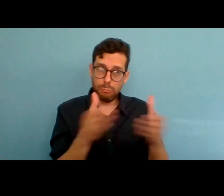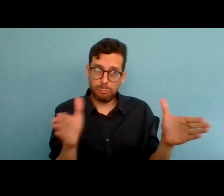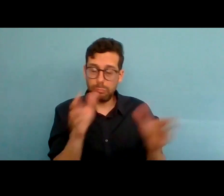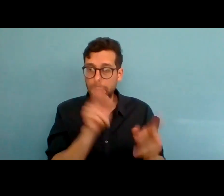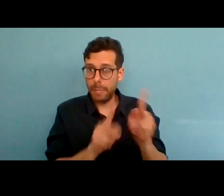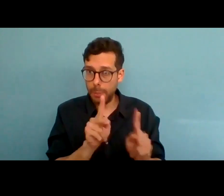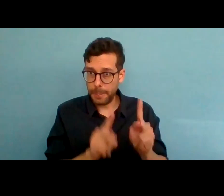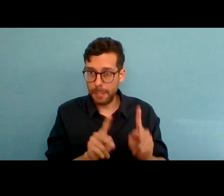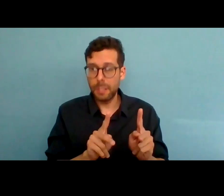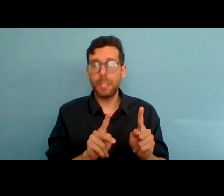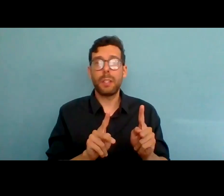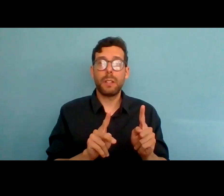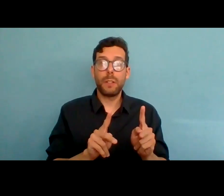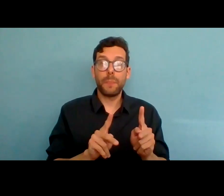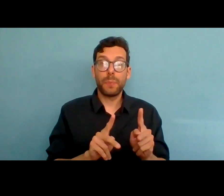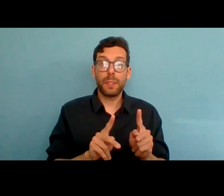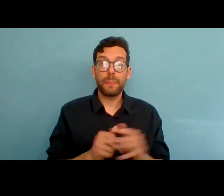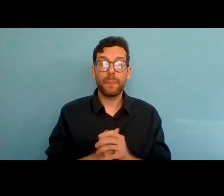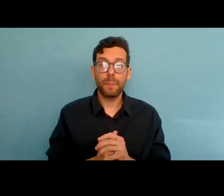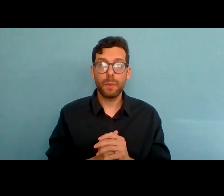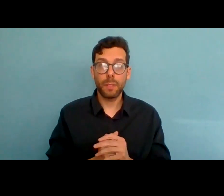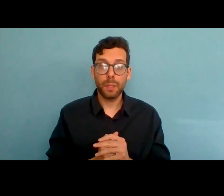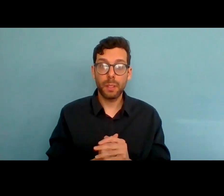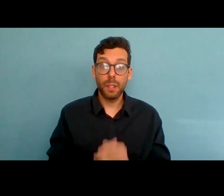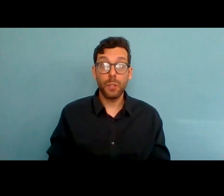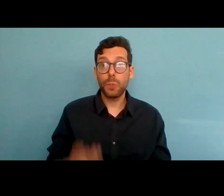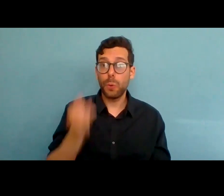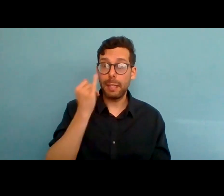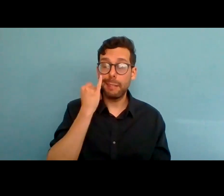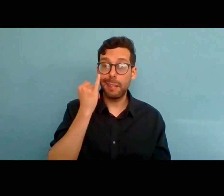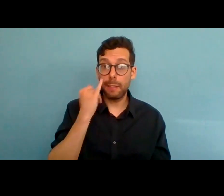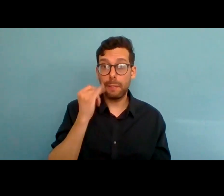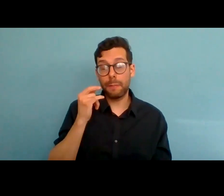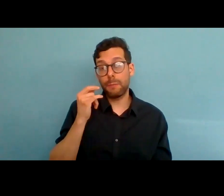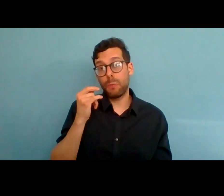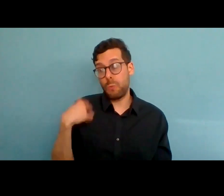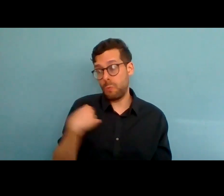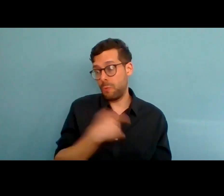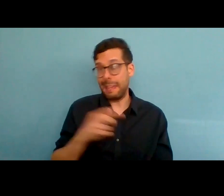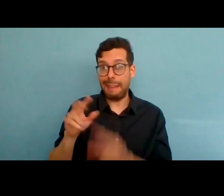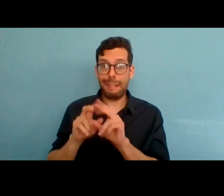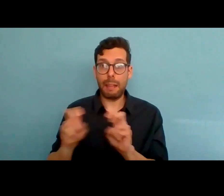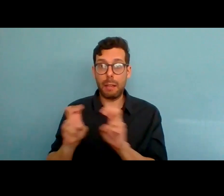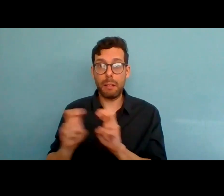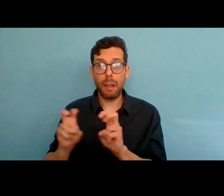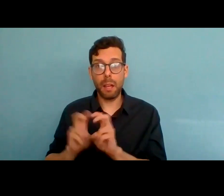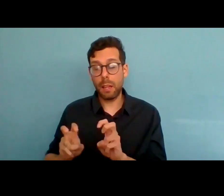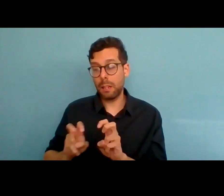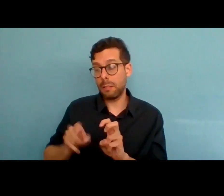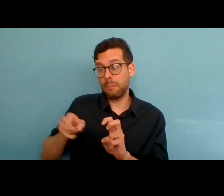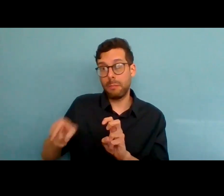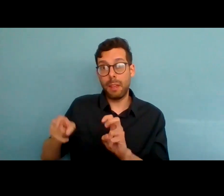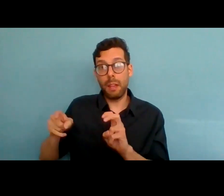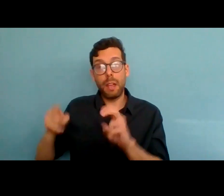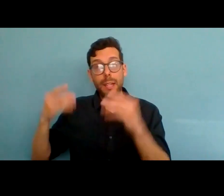look at the success of people selling supplements, I don't know that there's been a lot of push to get